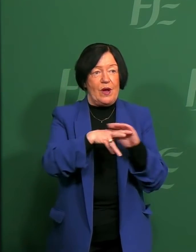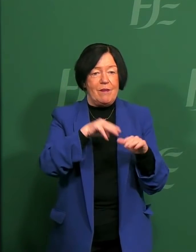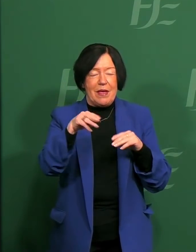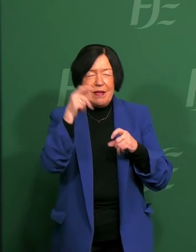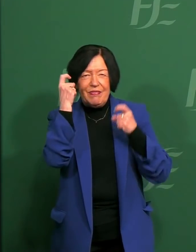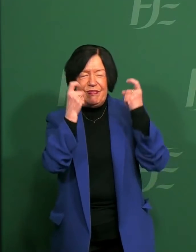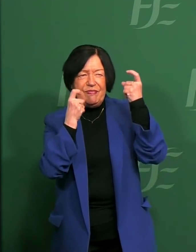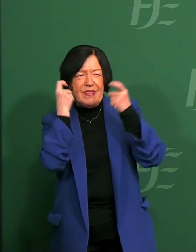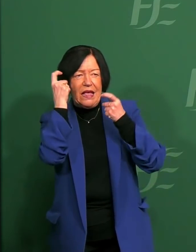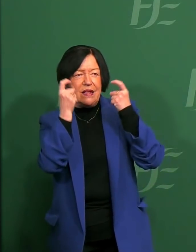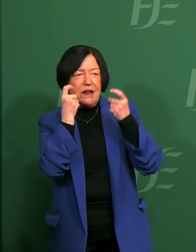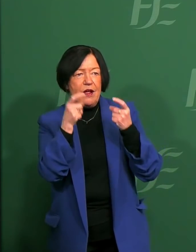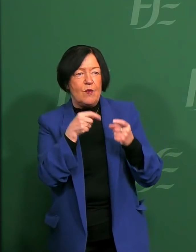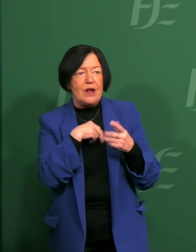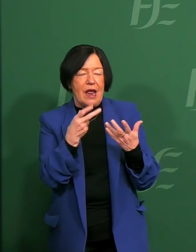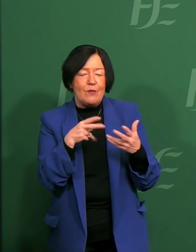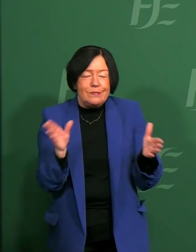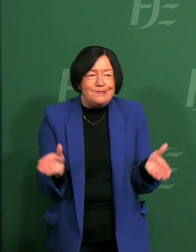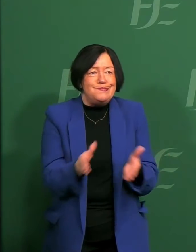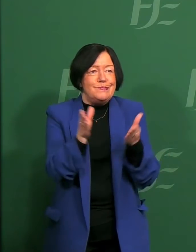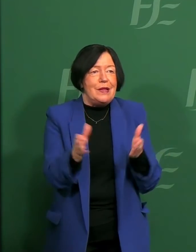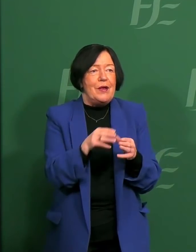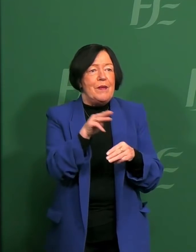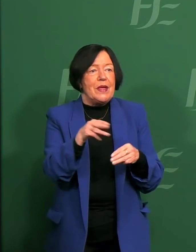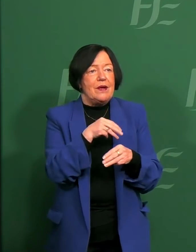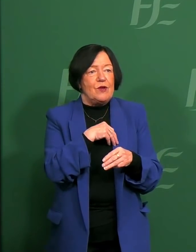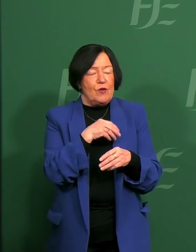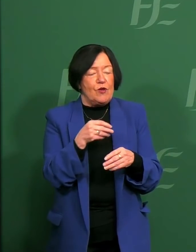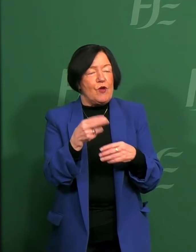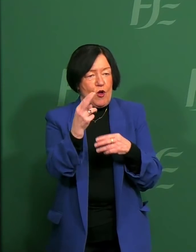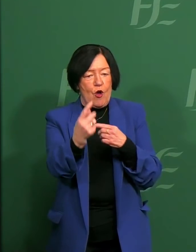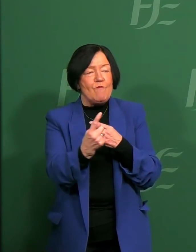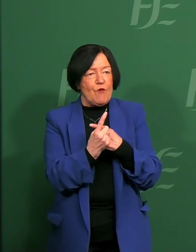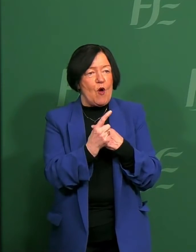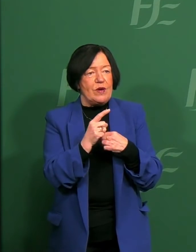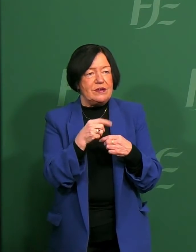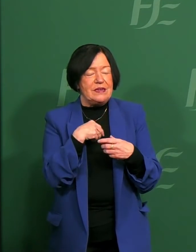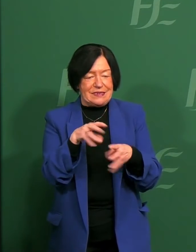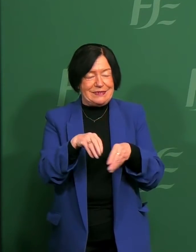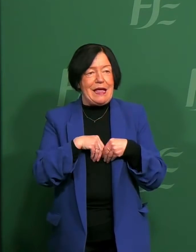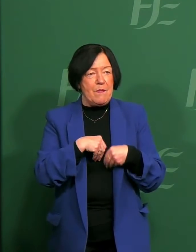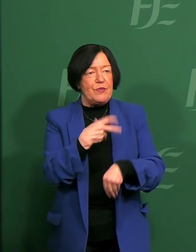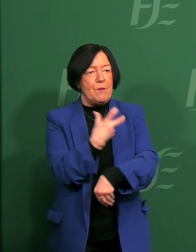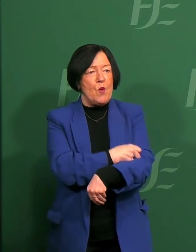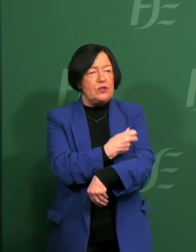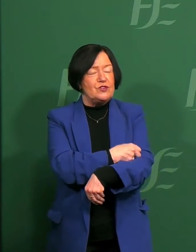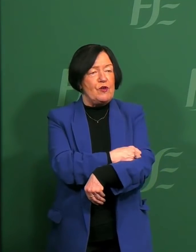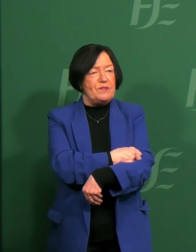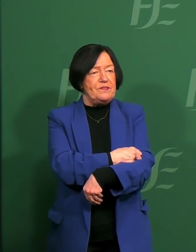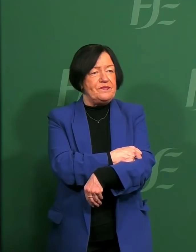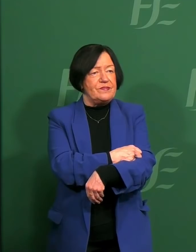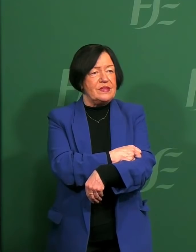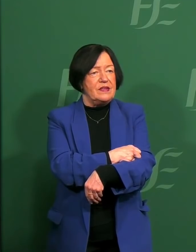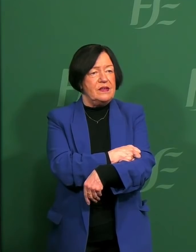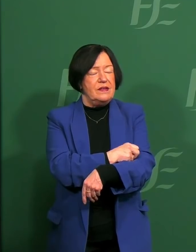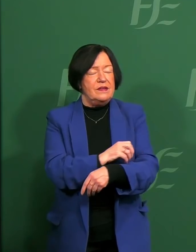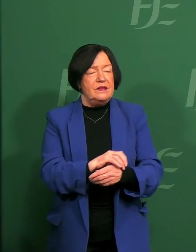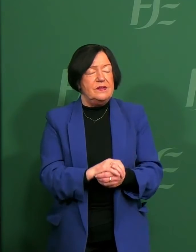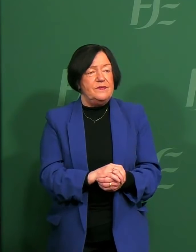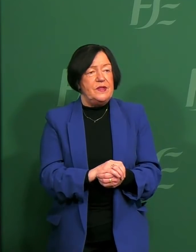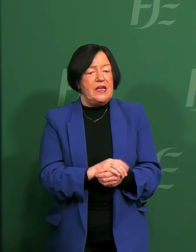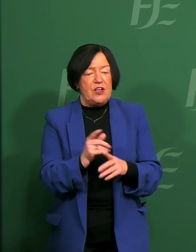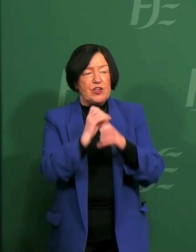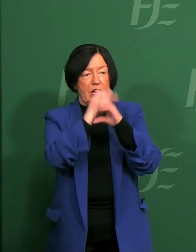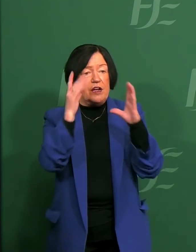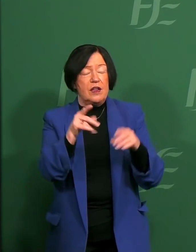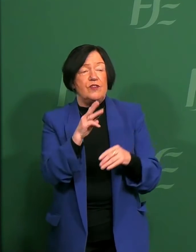as to why we are urging everybody to take forward and come forward and take the booster. And it's very clear that the